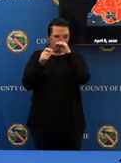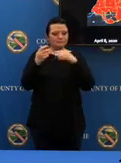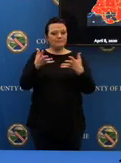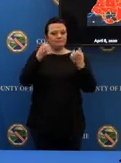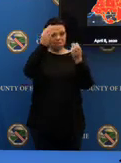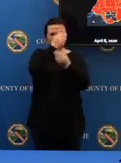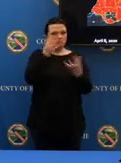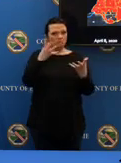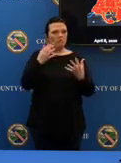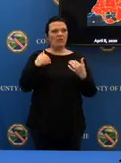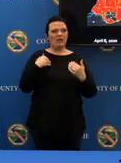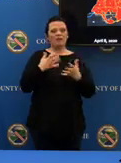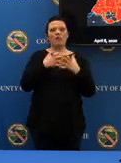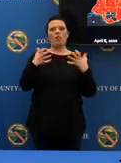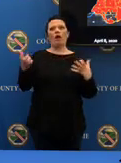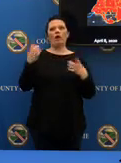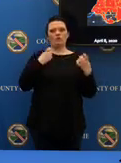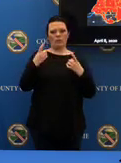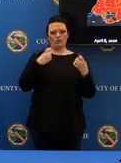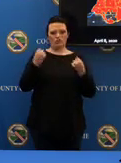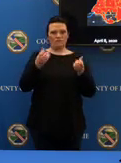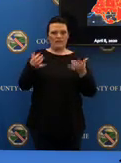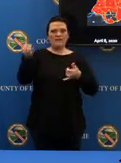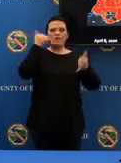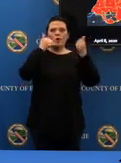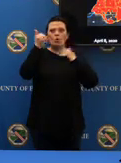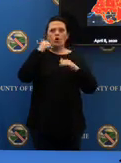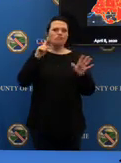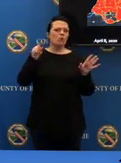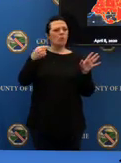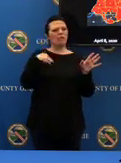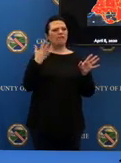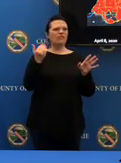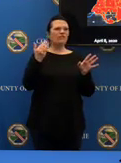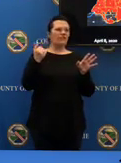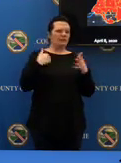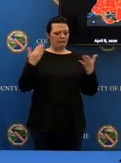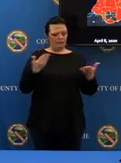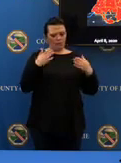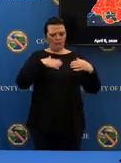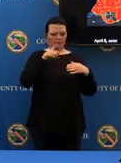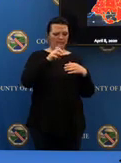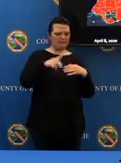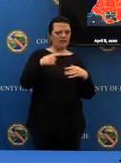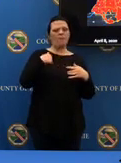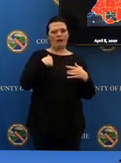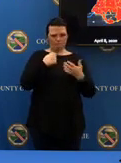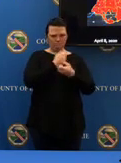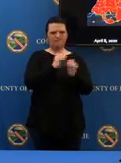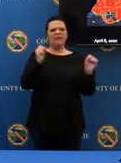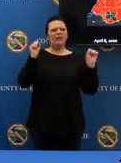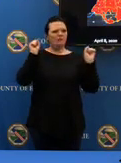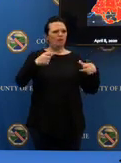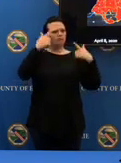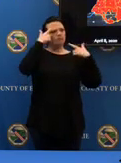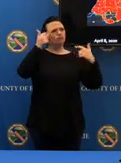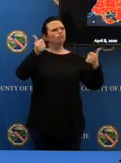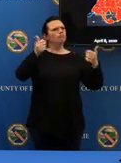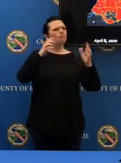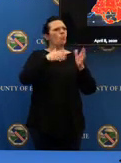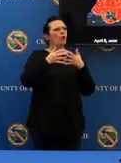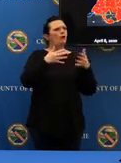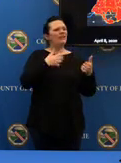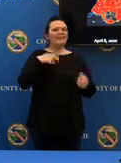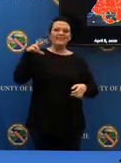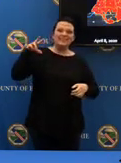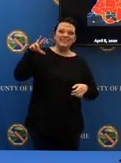because we had a lot of questions, and we also got calls from people saying, oh, I've only got 15 cases in my zip code. That means I'm safe. I can do whatever I want. And the answer is